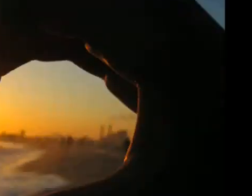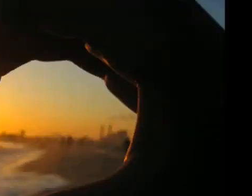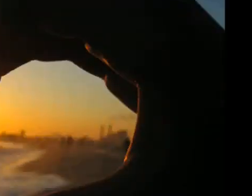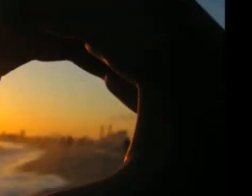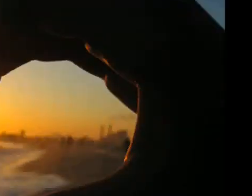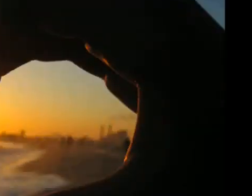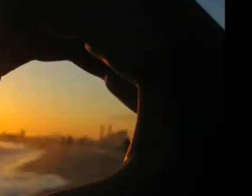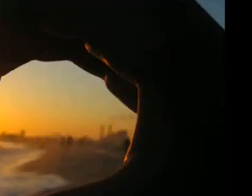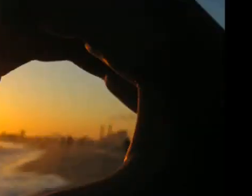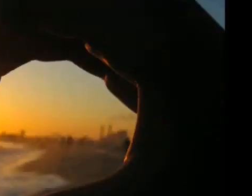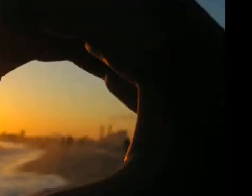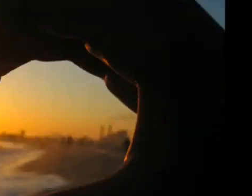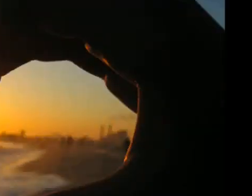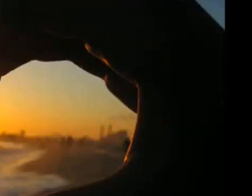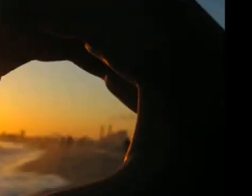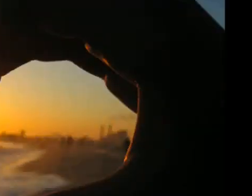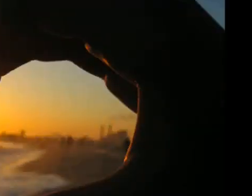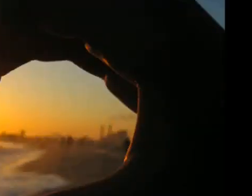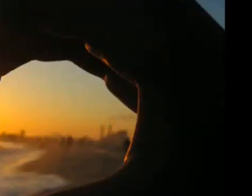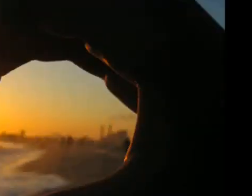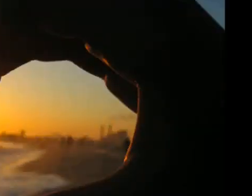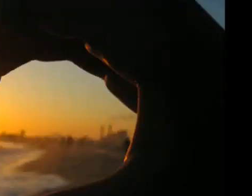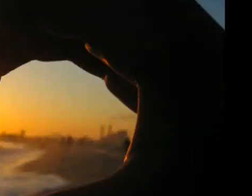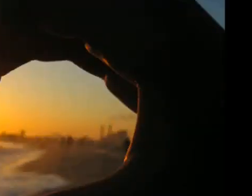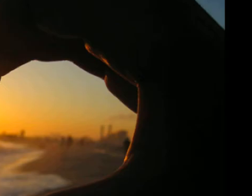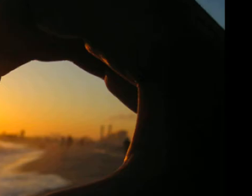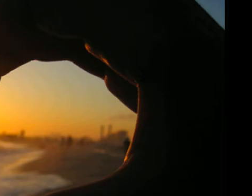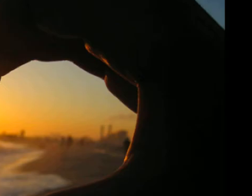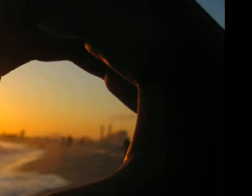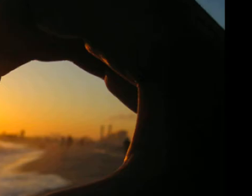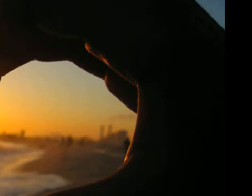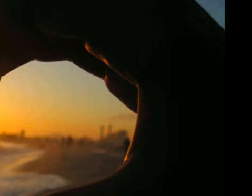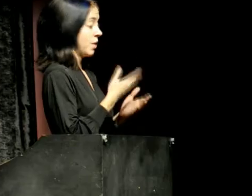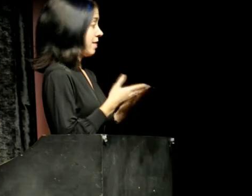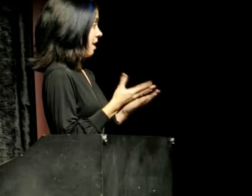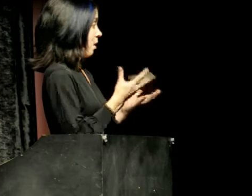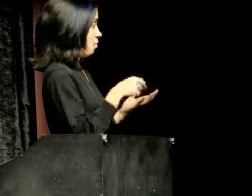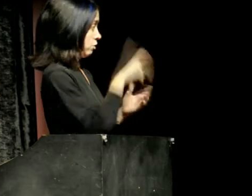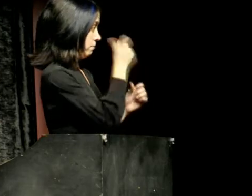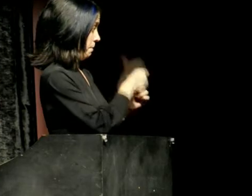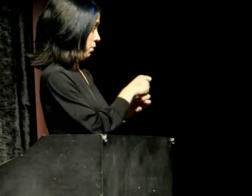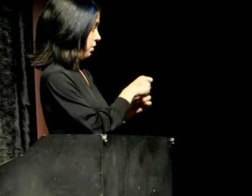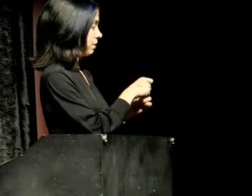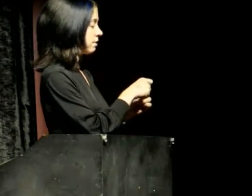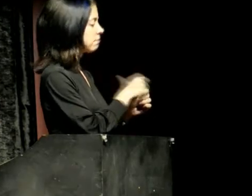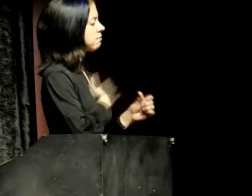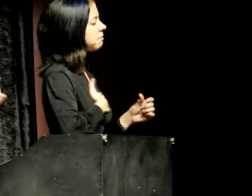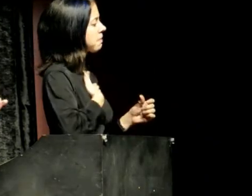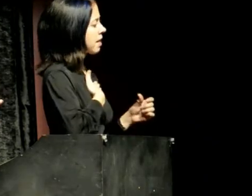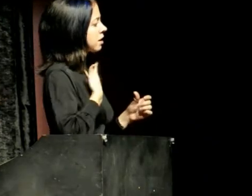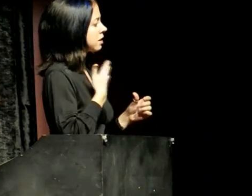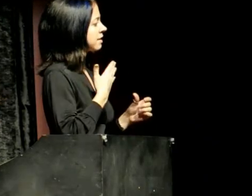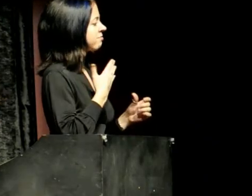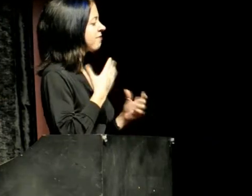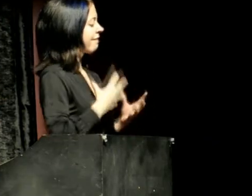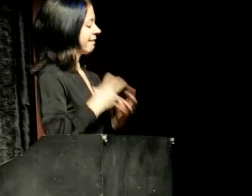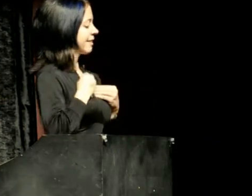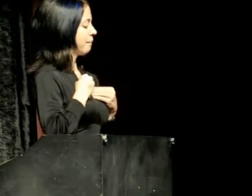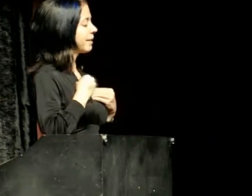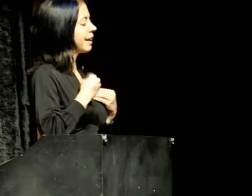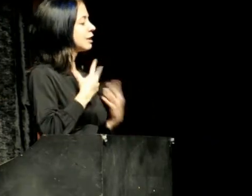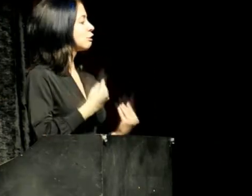we do this. And so as a takeaway, I ask you to embrace your